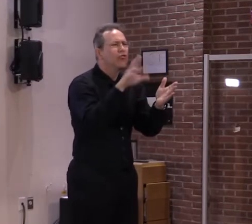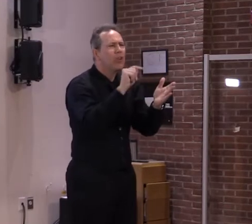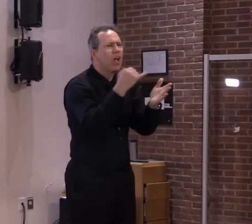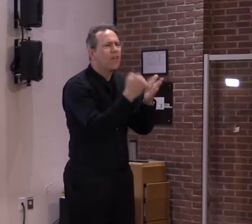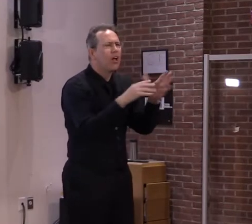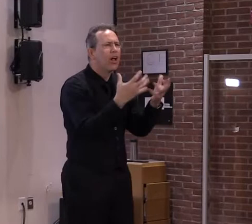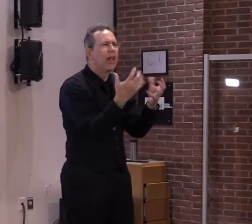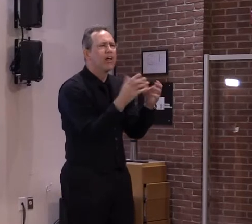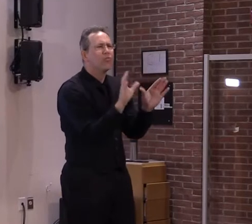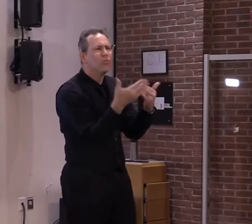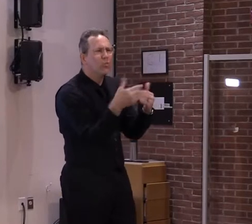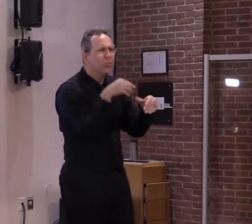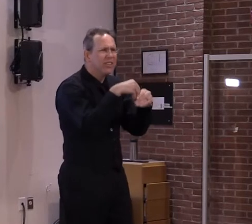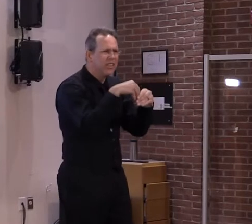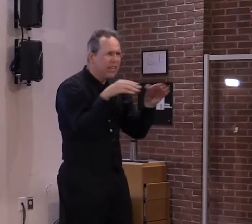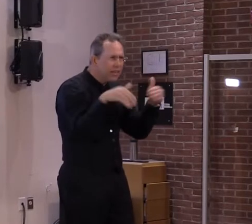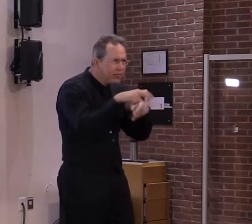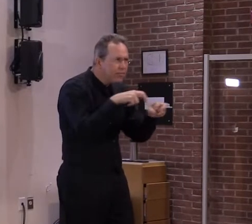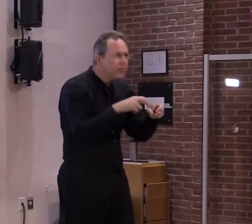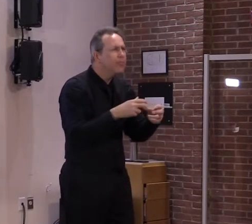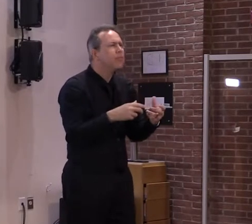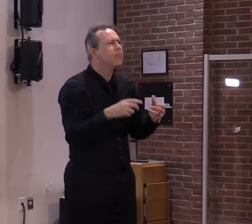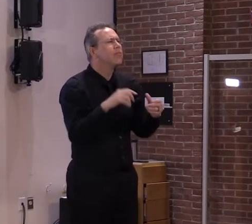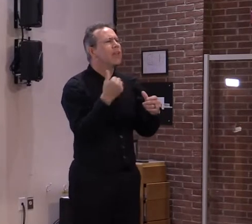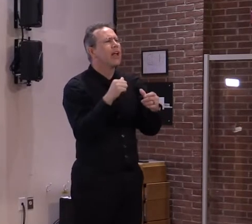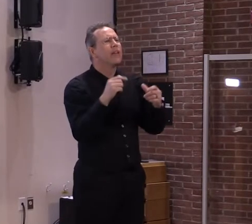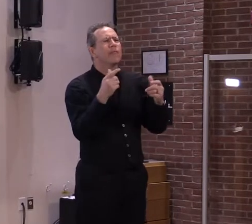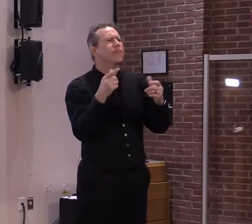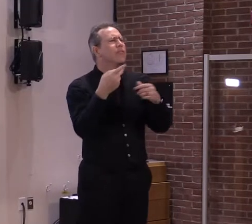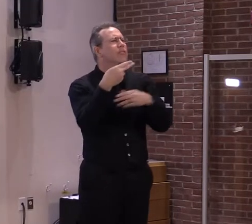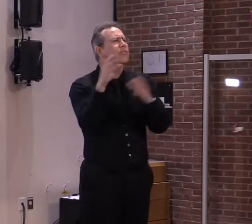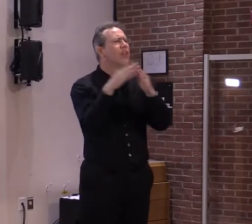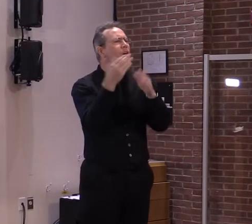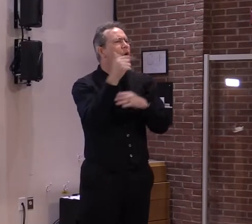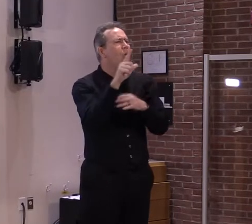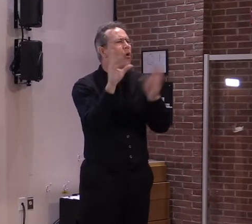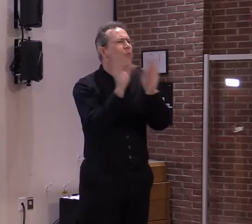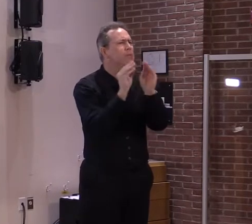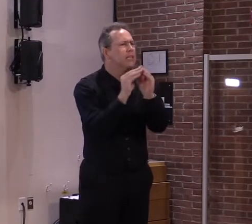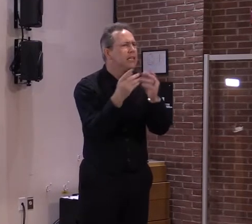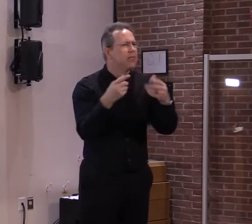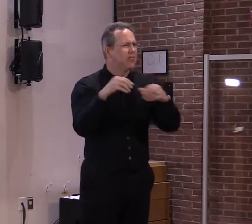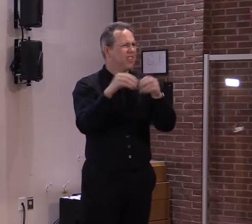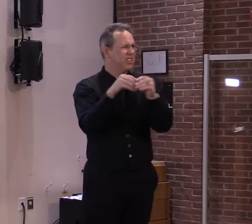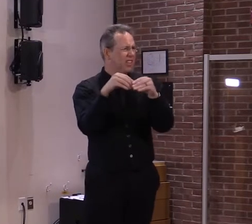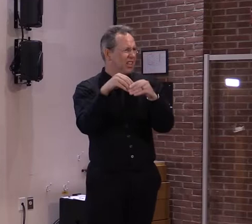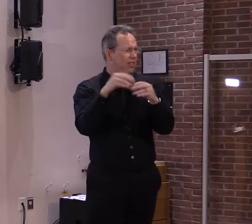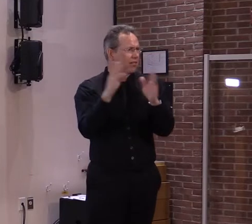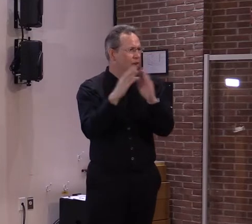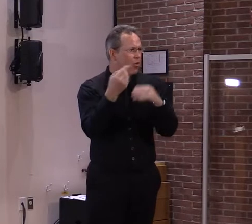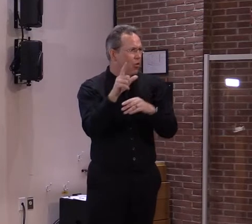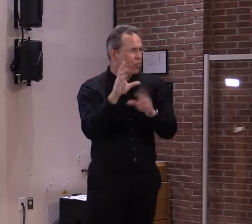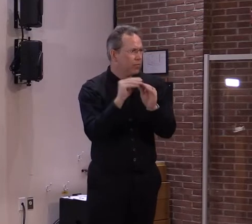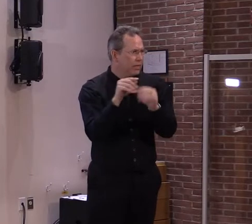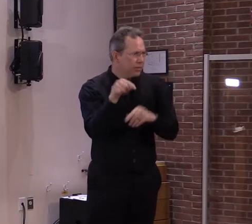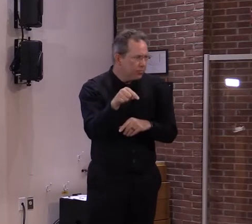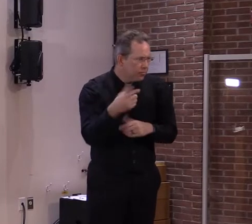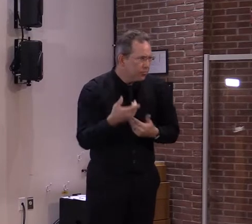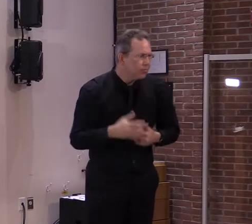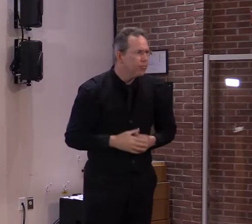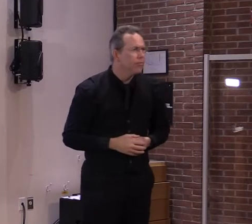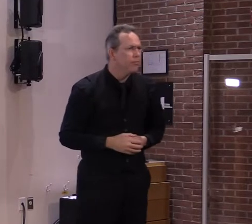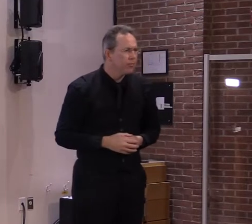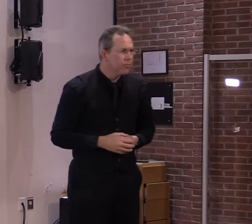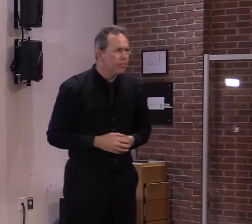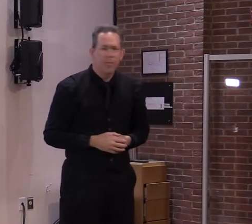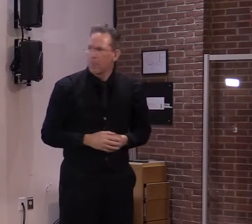bodies. The intent of this universal guidance is to set the baseline for how businesses should be operating. Some